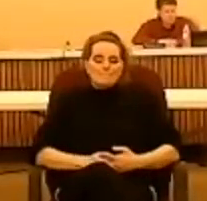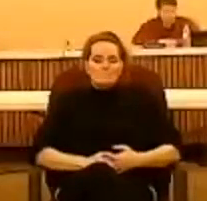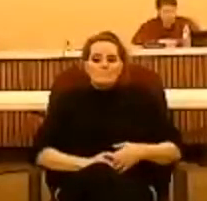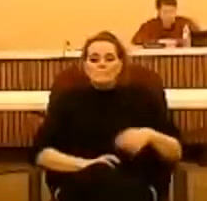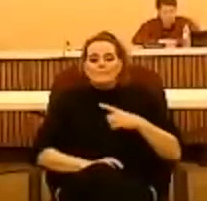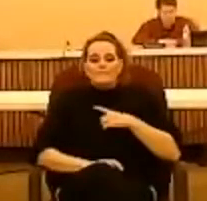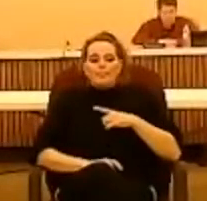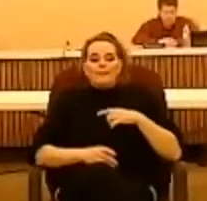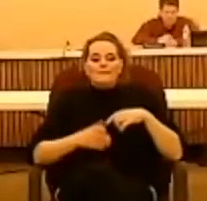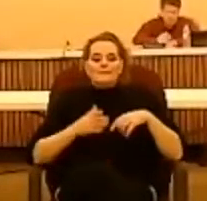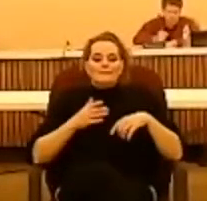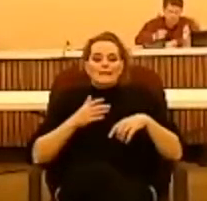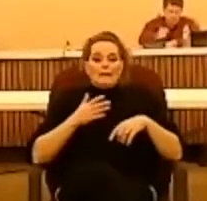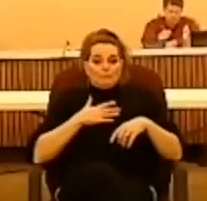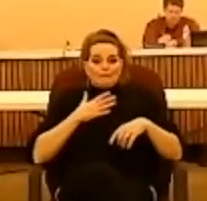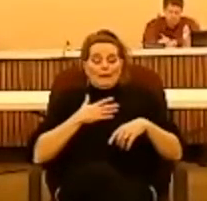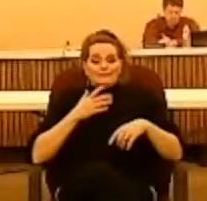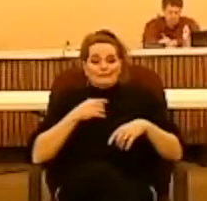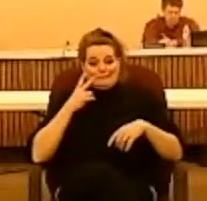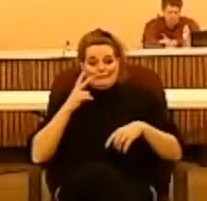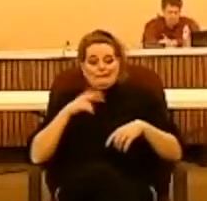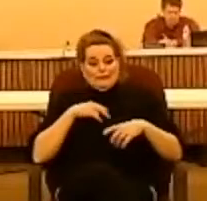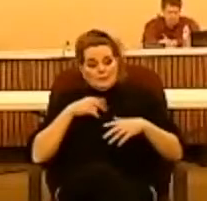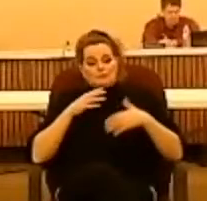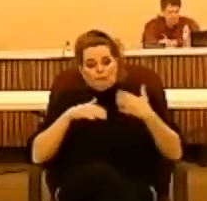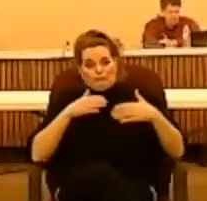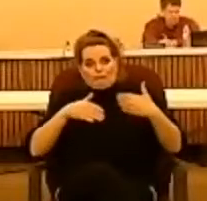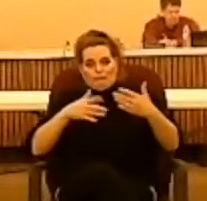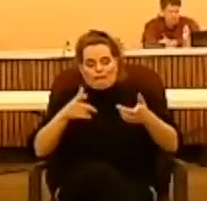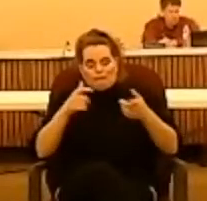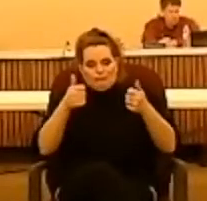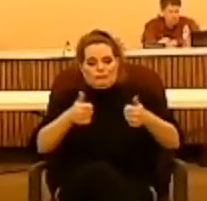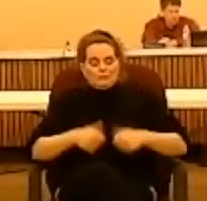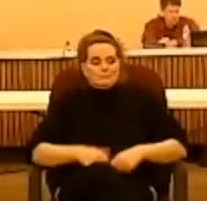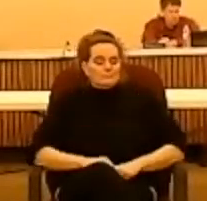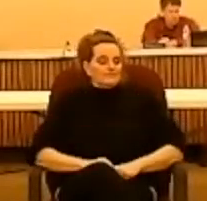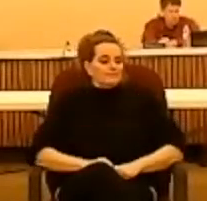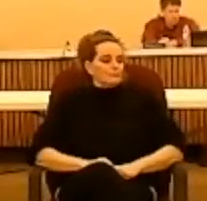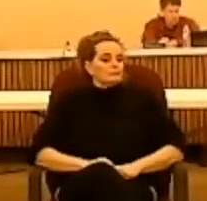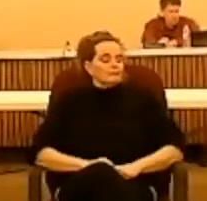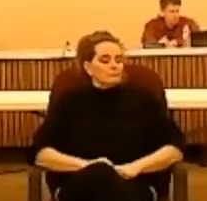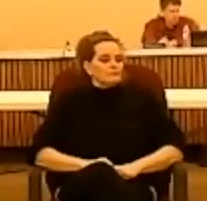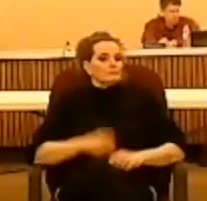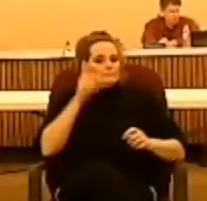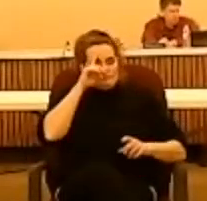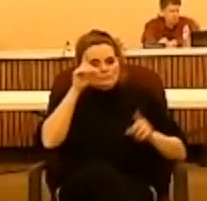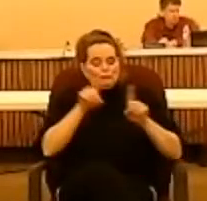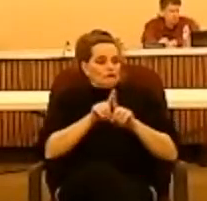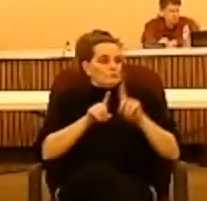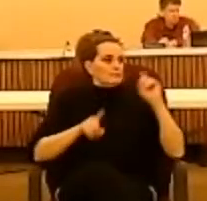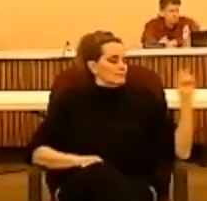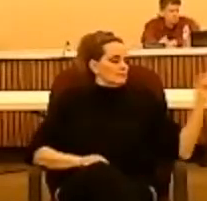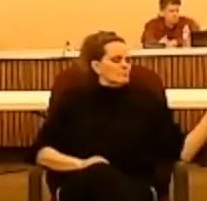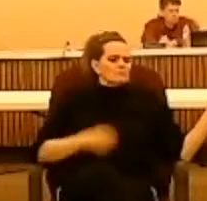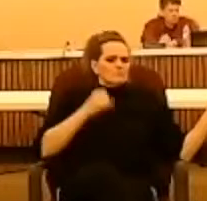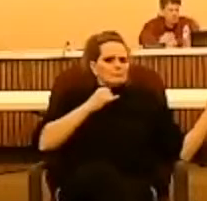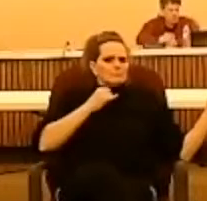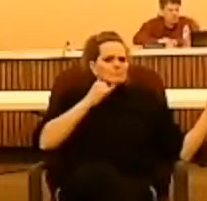Happy to see it moving forward. I think this is a great project for the town and for the family. Agreed. Any idea on how long it would